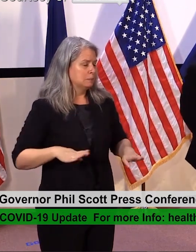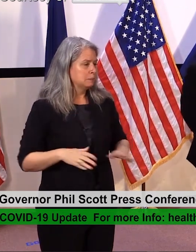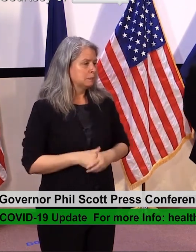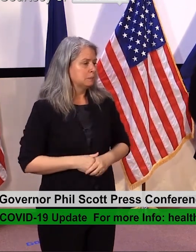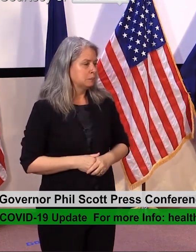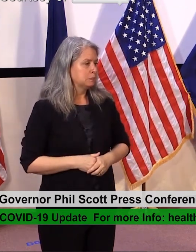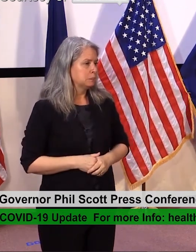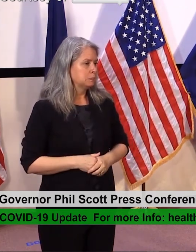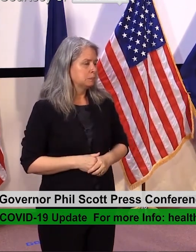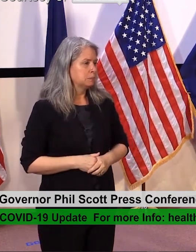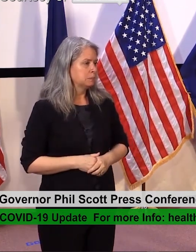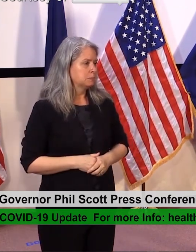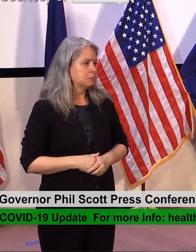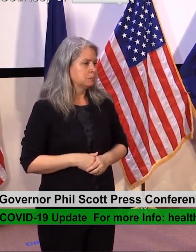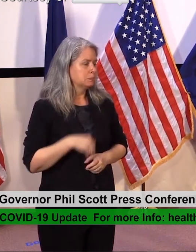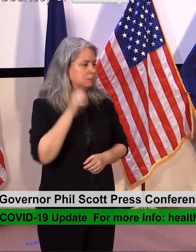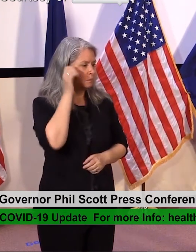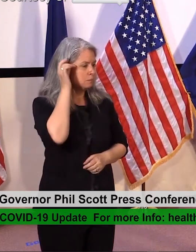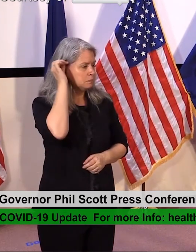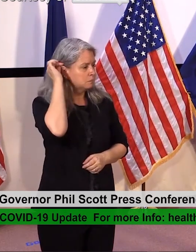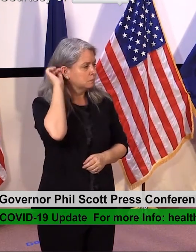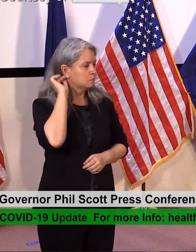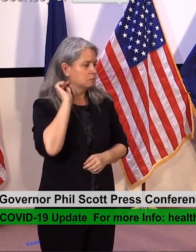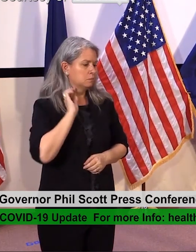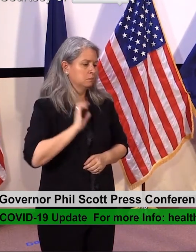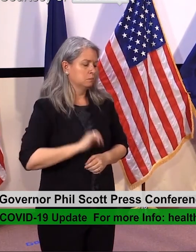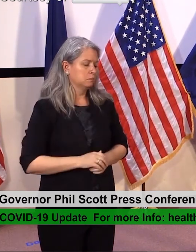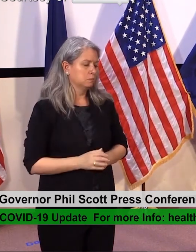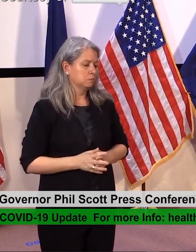Joe, Barton Chronicle, star 6 to unmute.